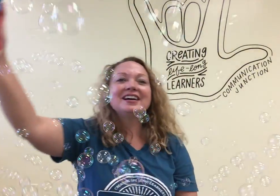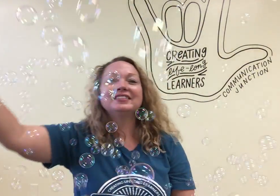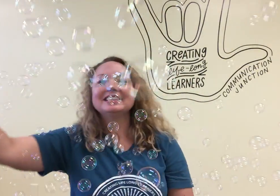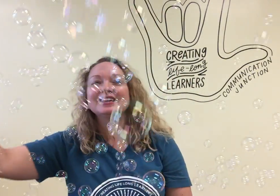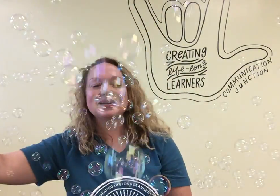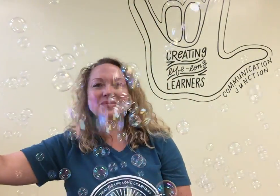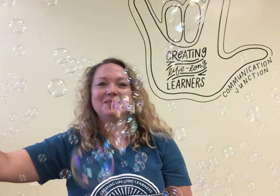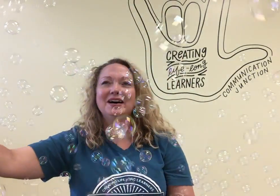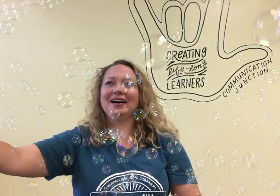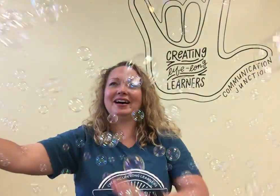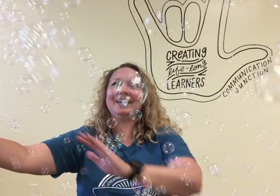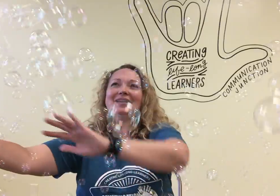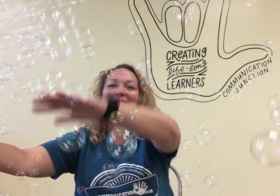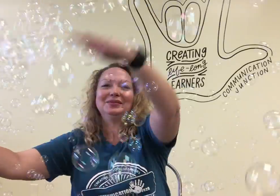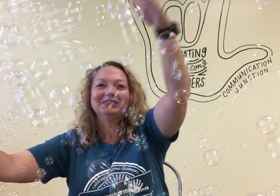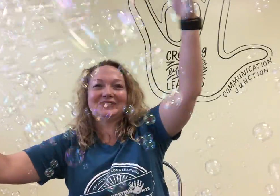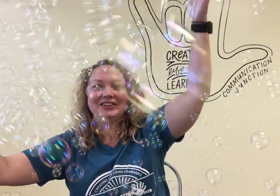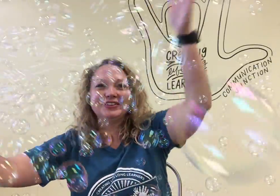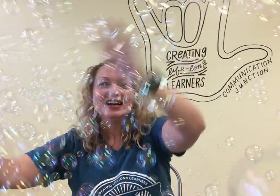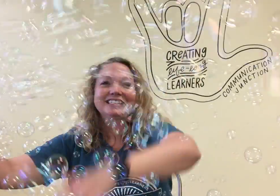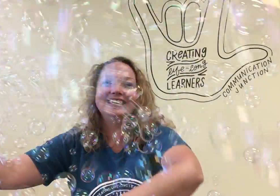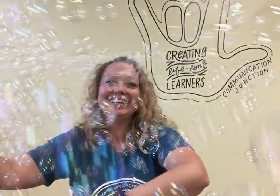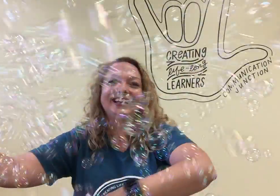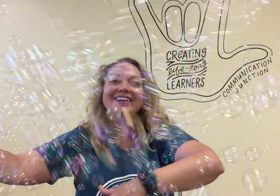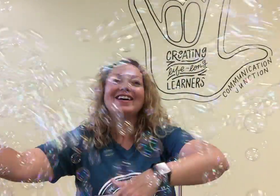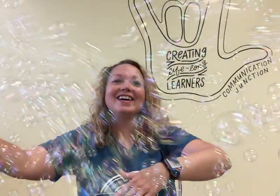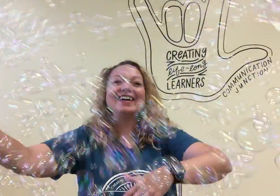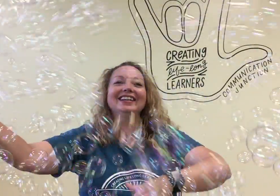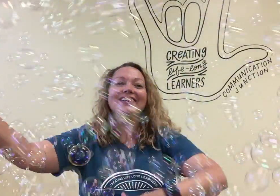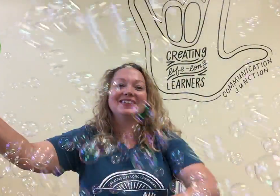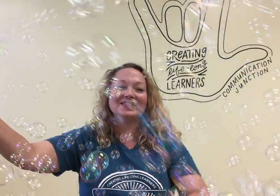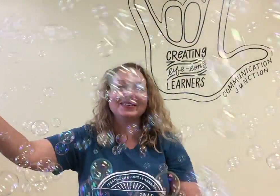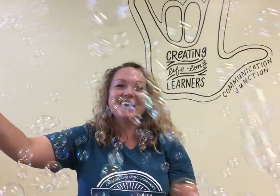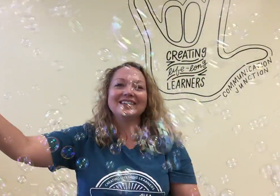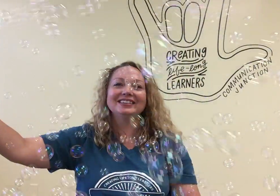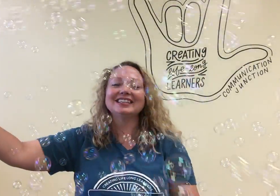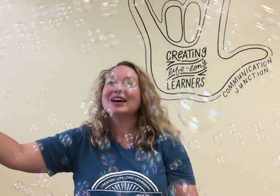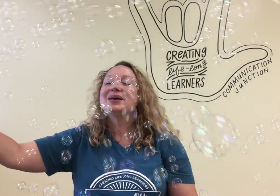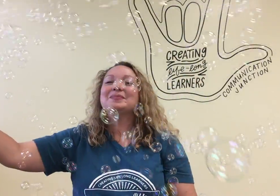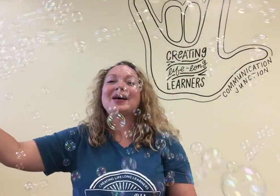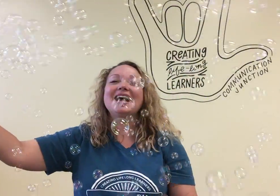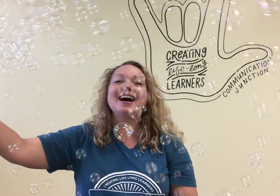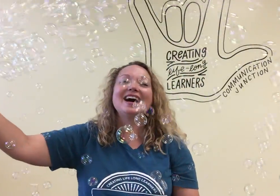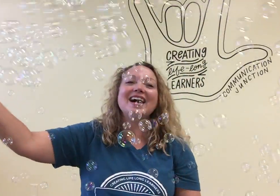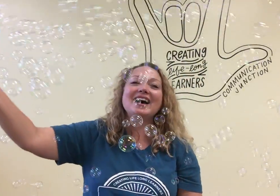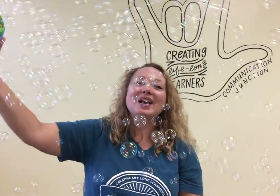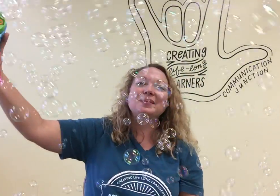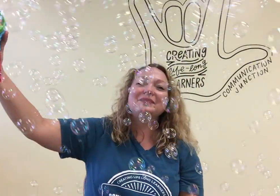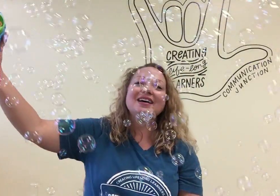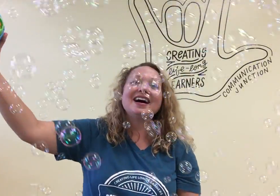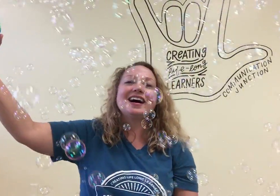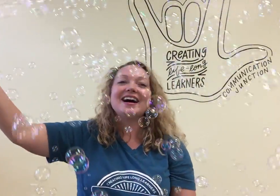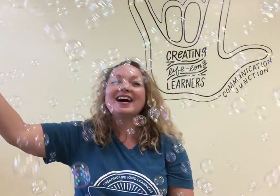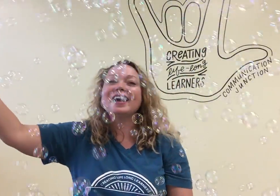around. Bubbles floating all around. Pop,